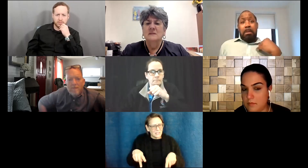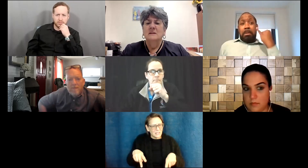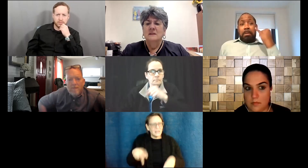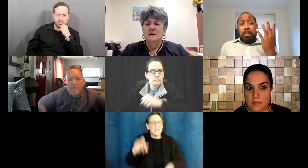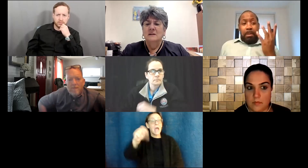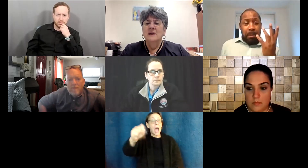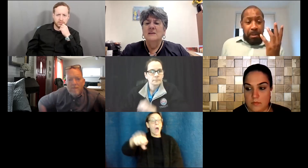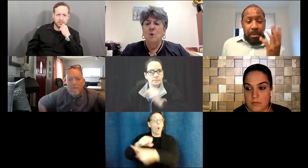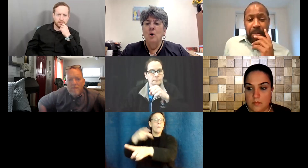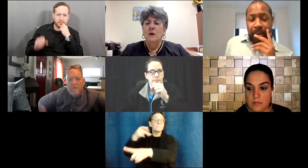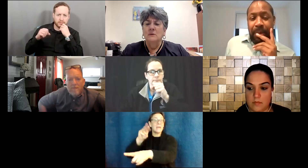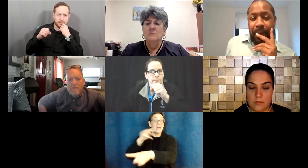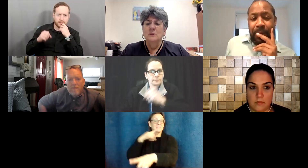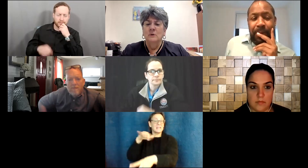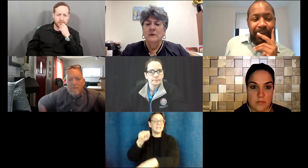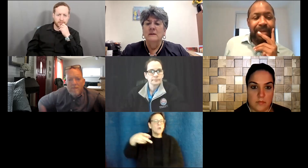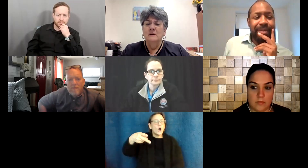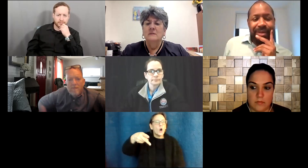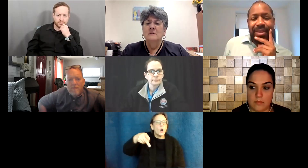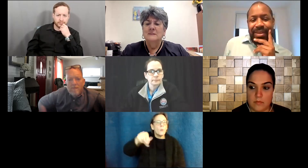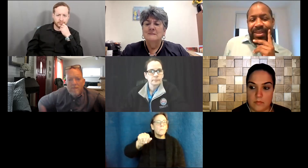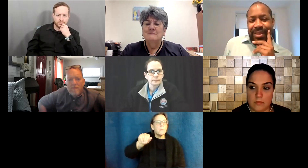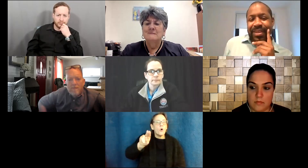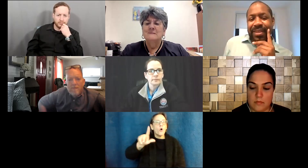Yes. Yes, Paul Malloy.